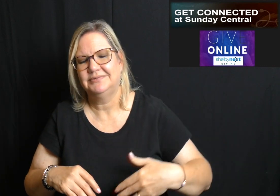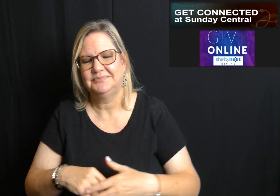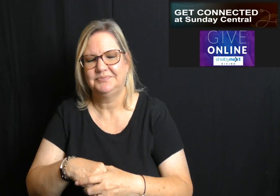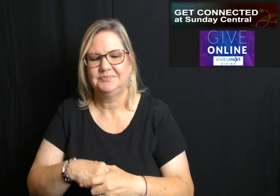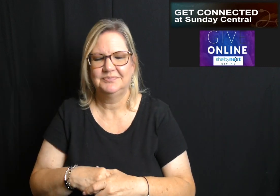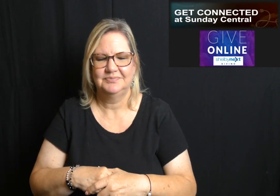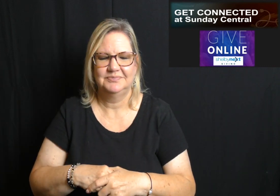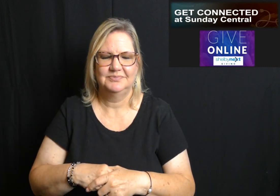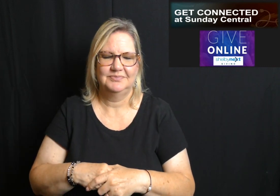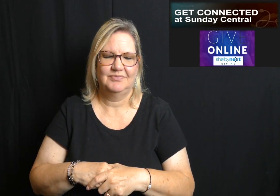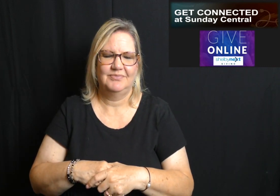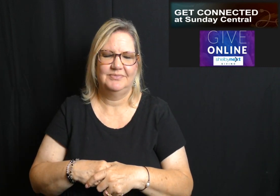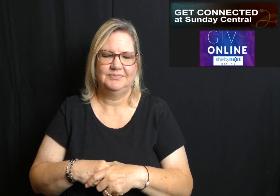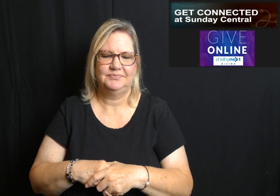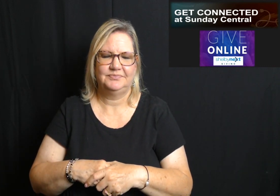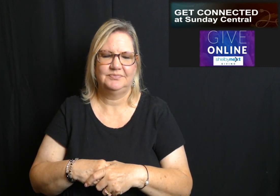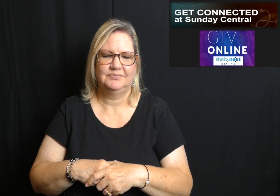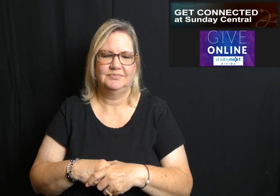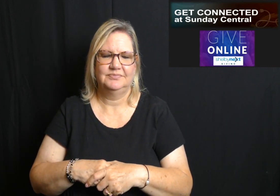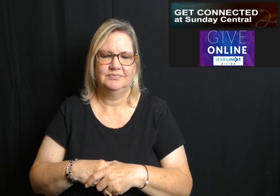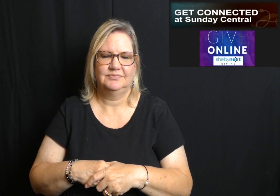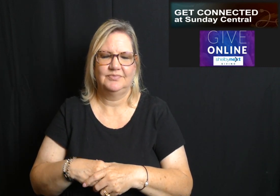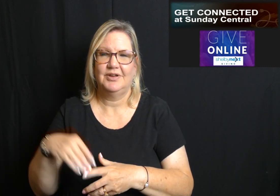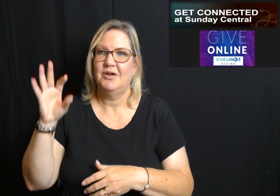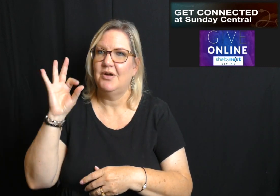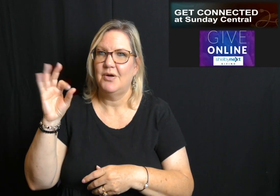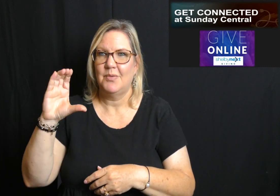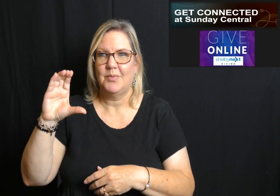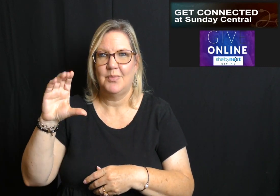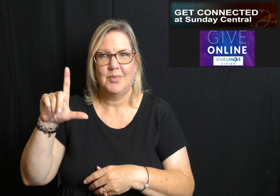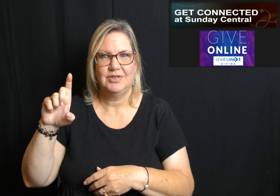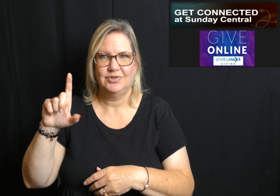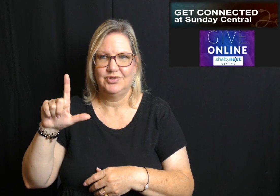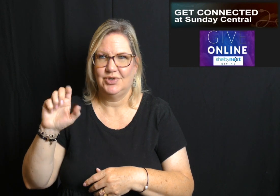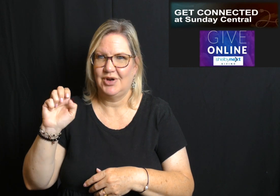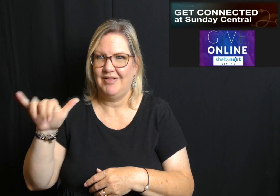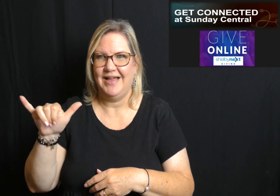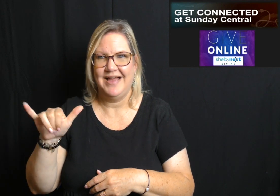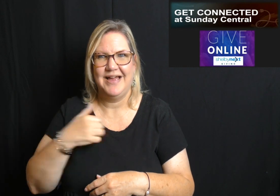down. Brother Clay, if you're watching, I'm sorry. I'm still in VBS mode.